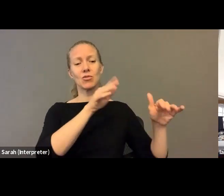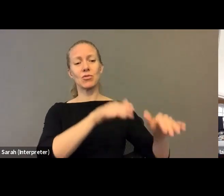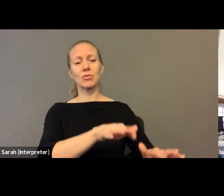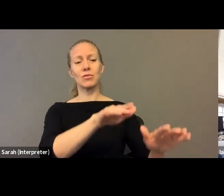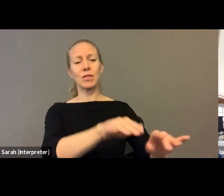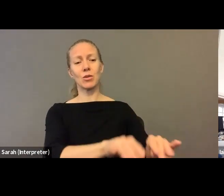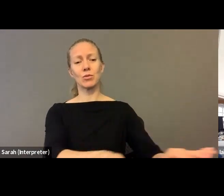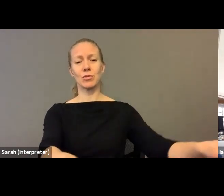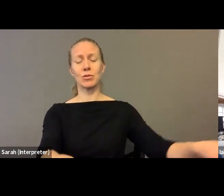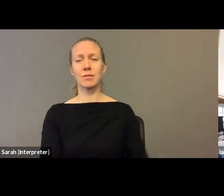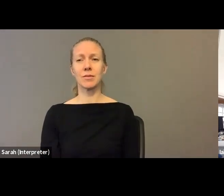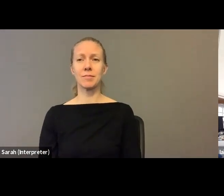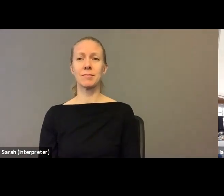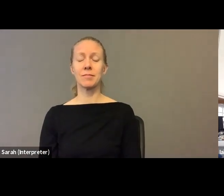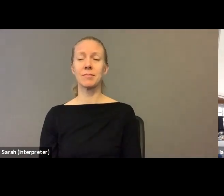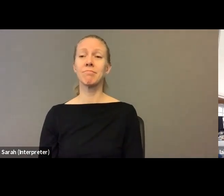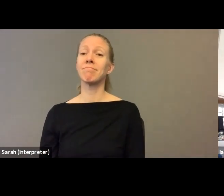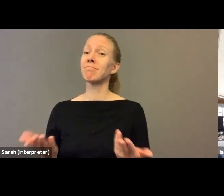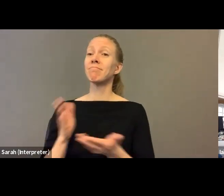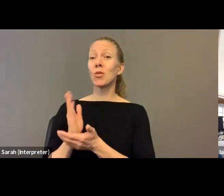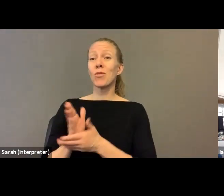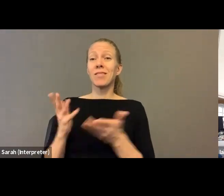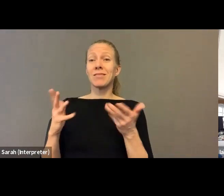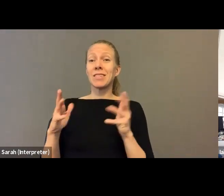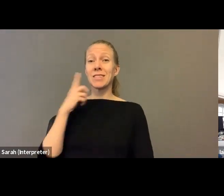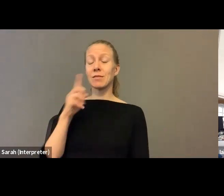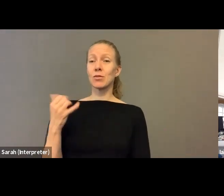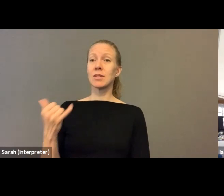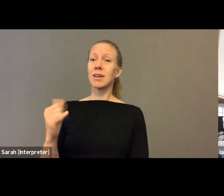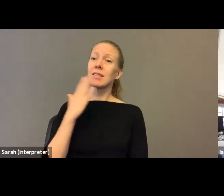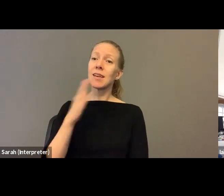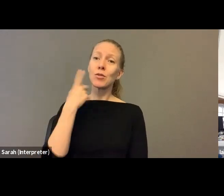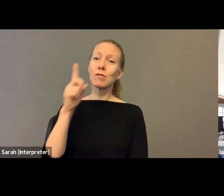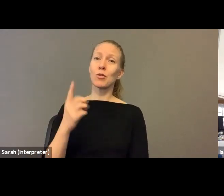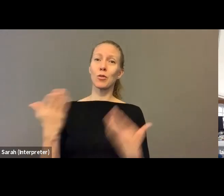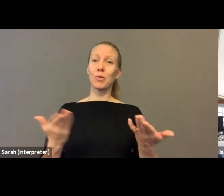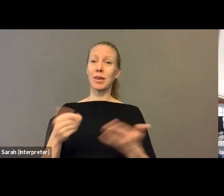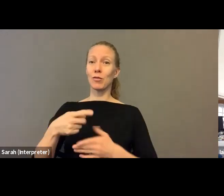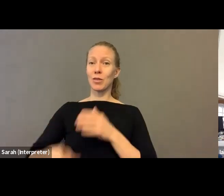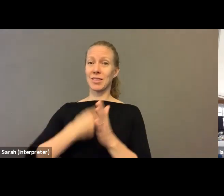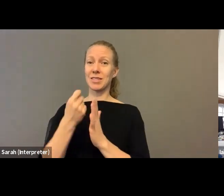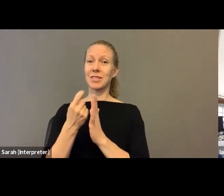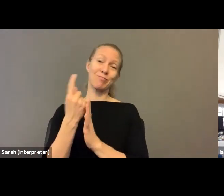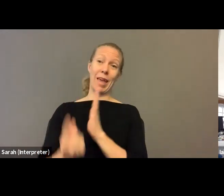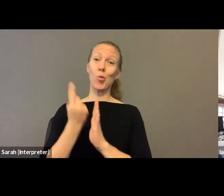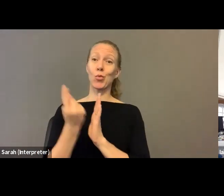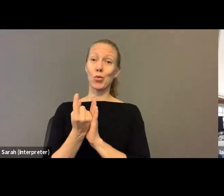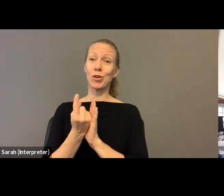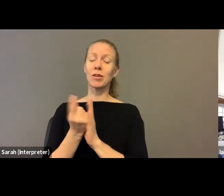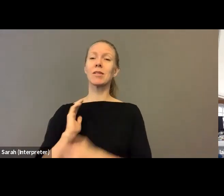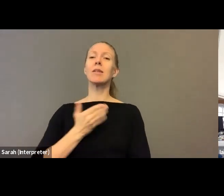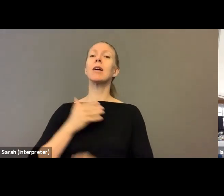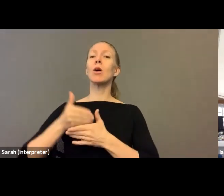All right, that does it for today. Thank you for spending this hour with us. Our next kitchen